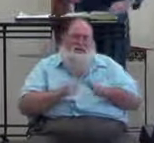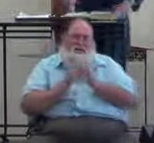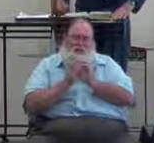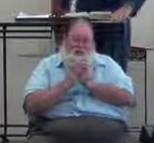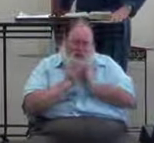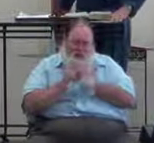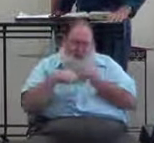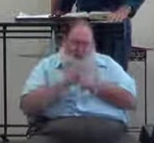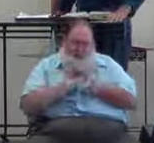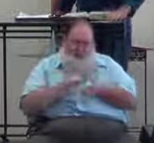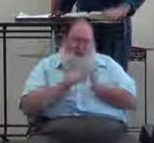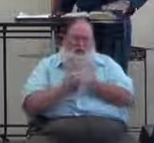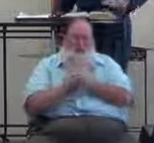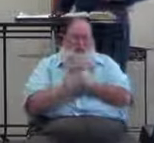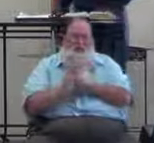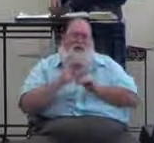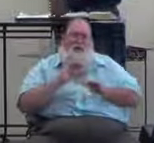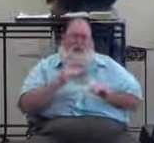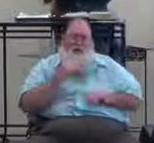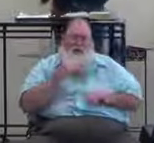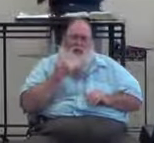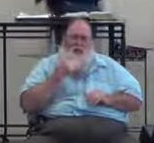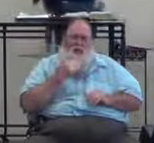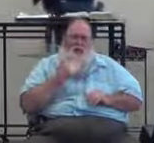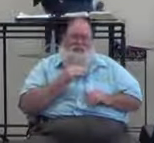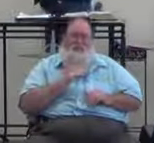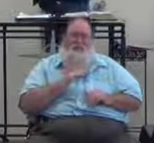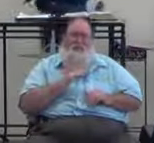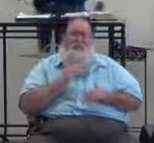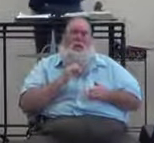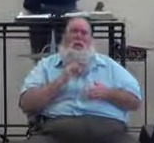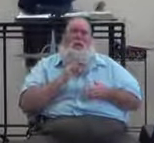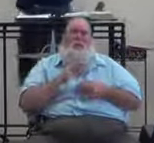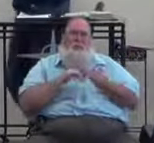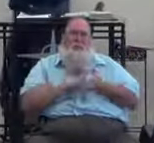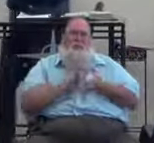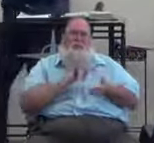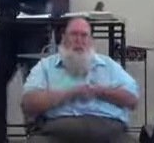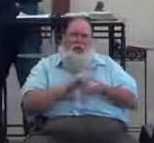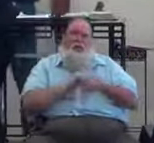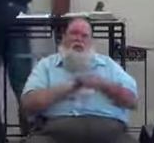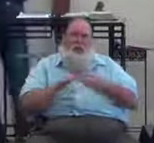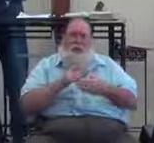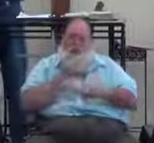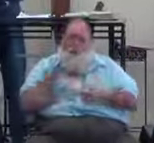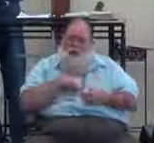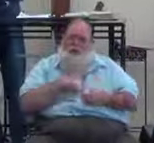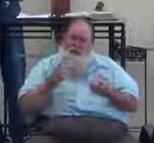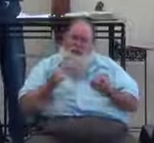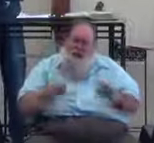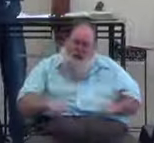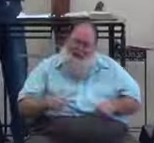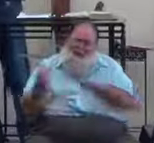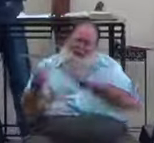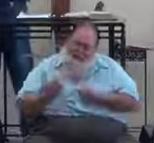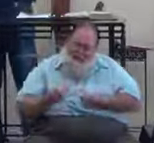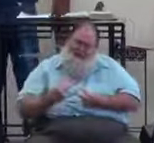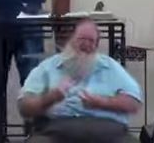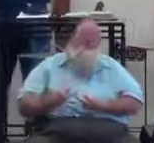might invite to come with us. We're hoping that 100 people will invite 100